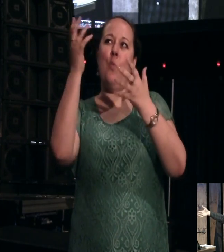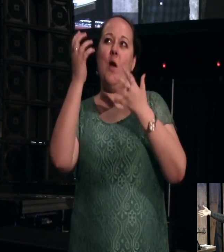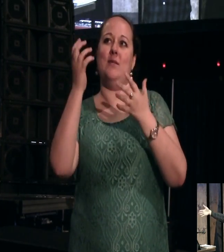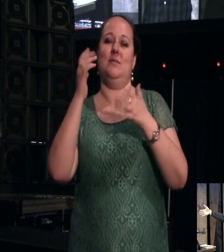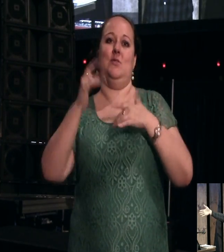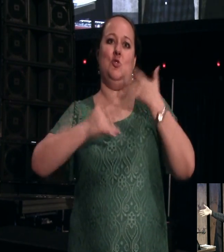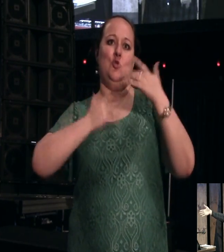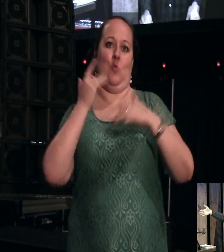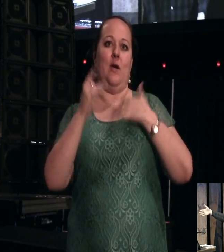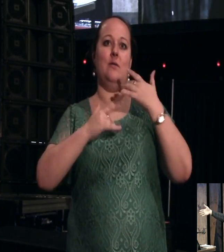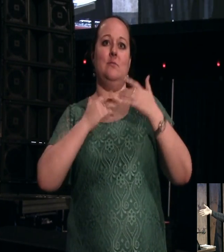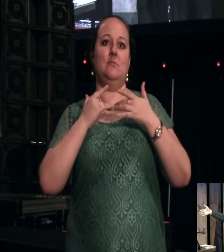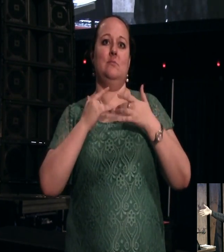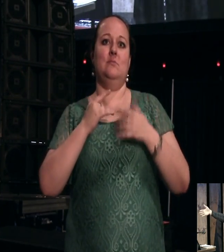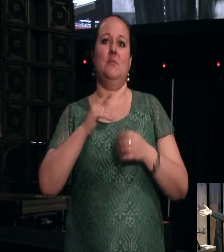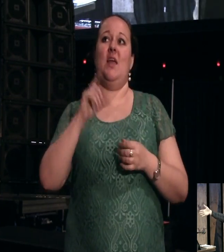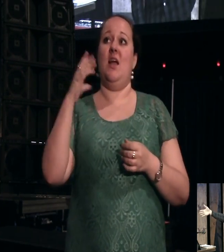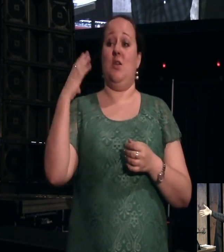joy.